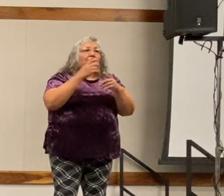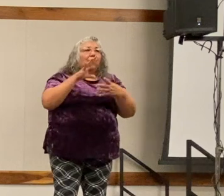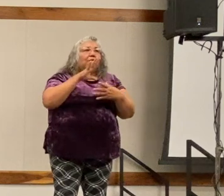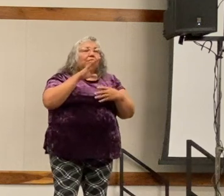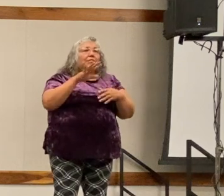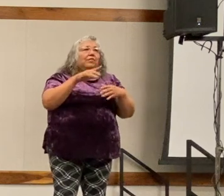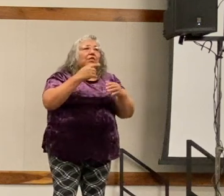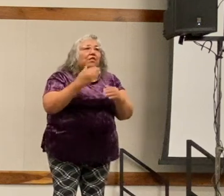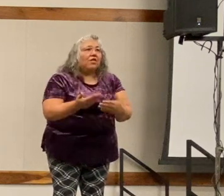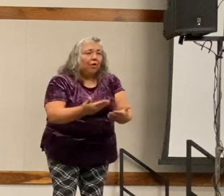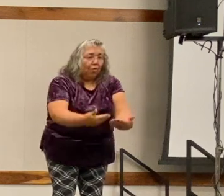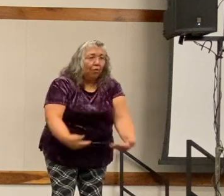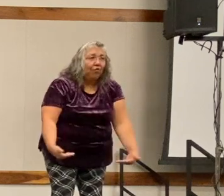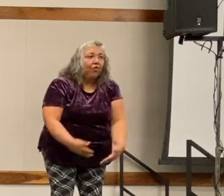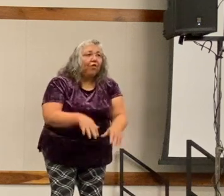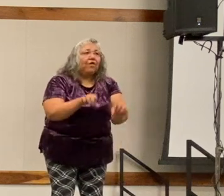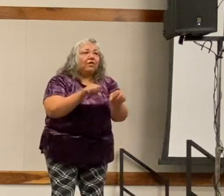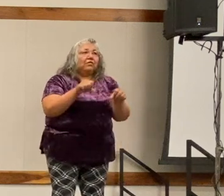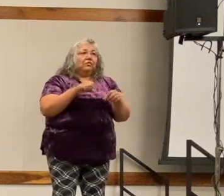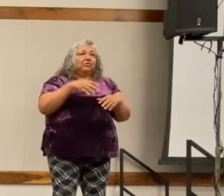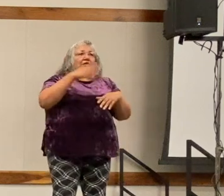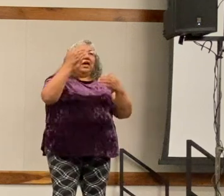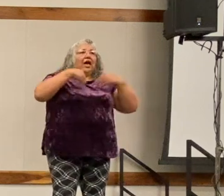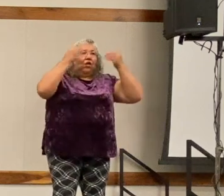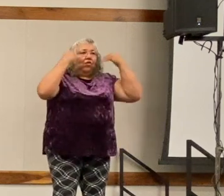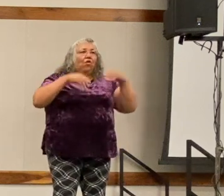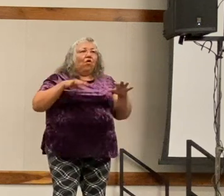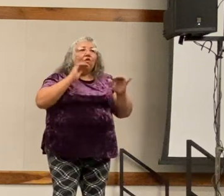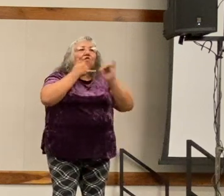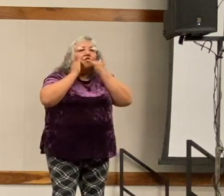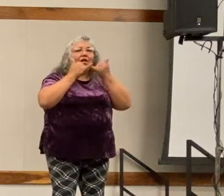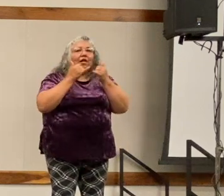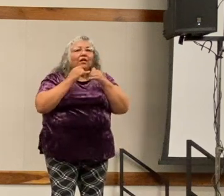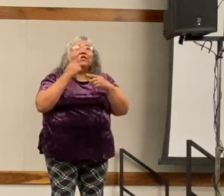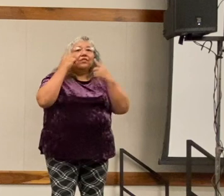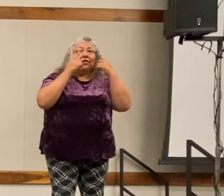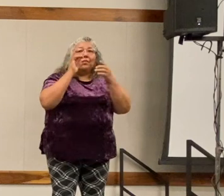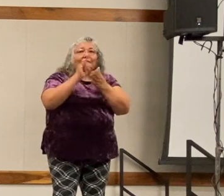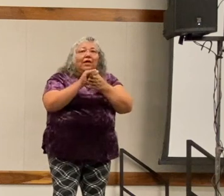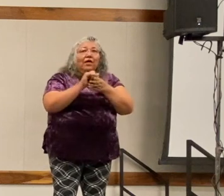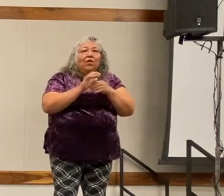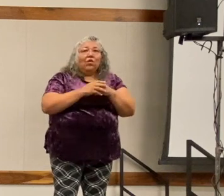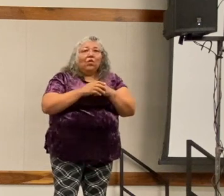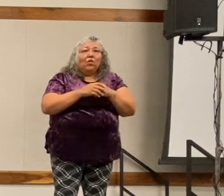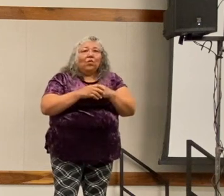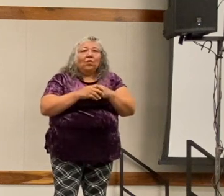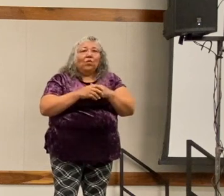his foot to the top of his head, he didn't have a single flaw. Tree thinks about me like that. Right?